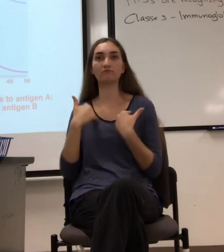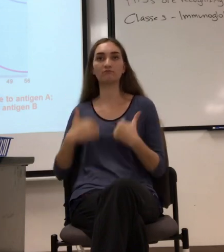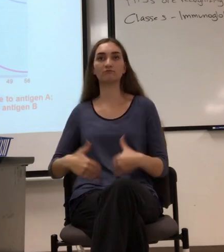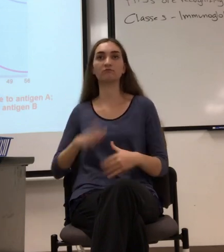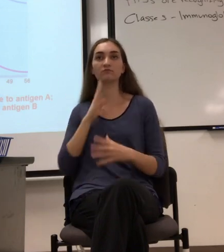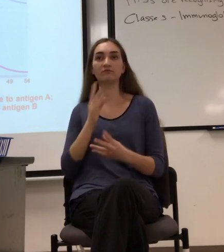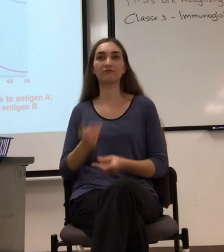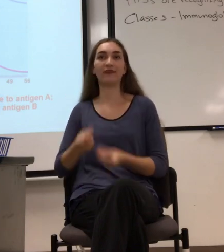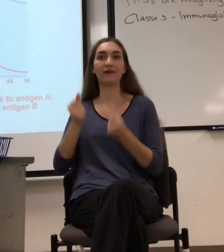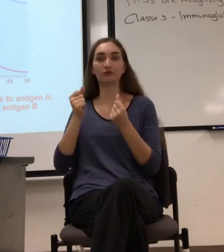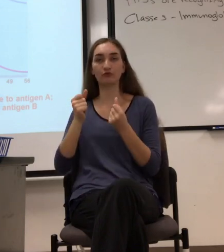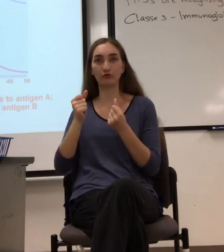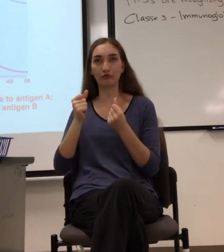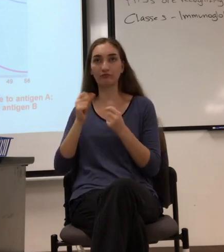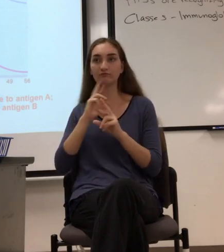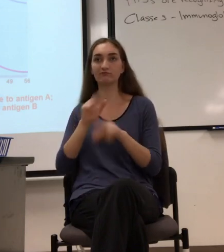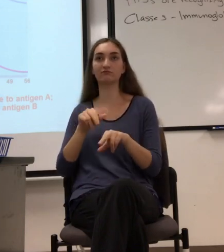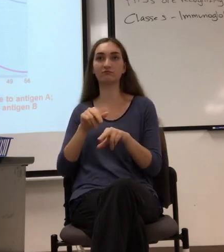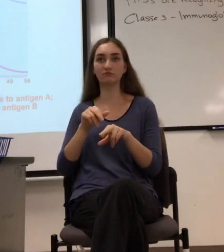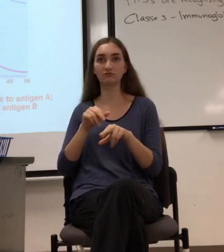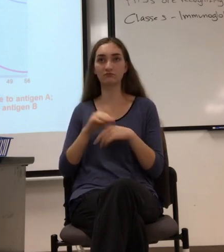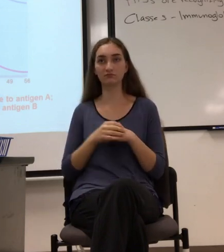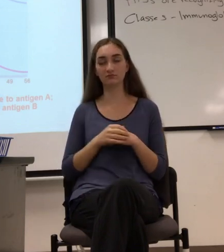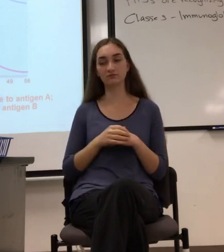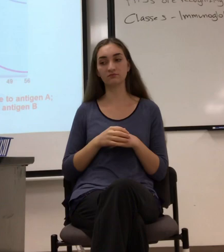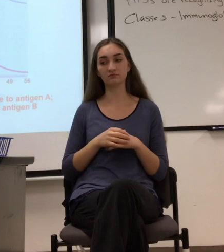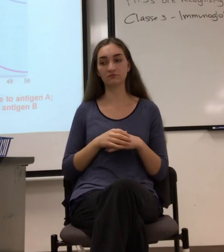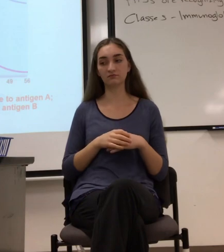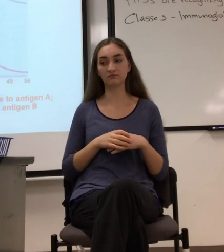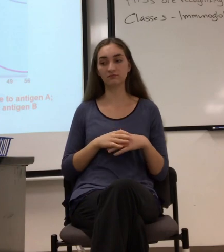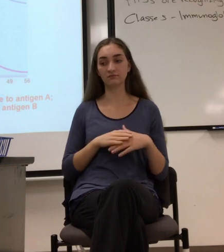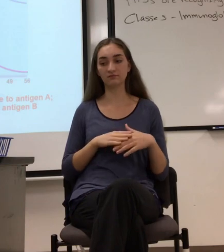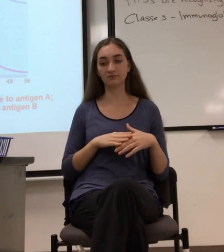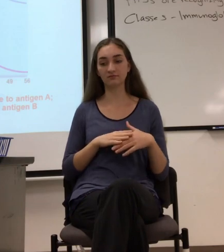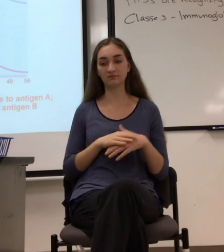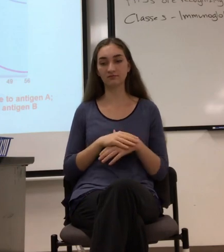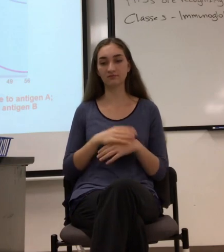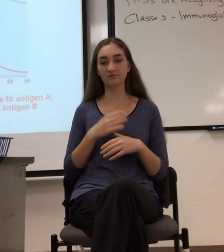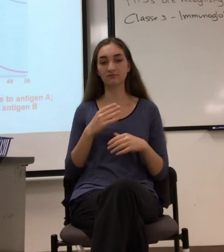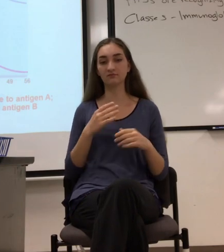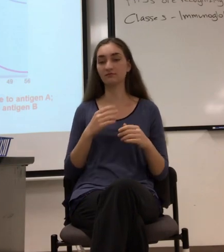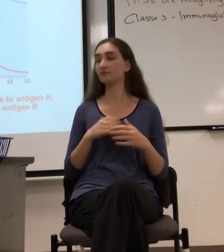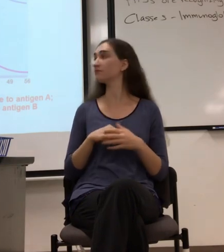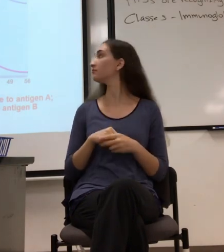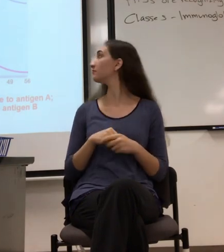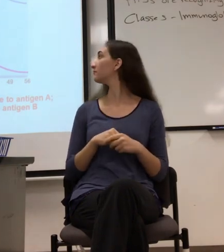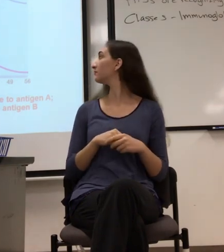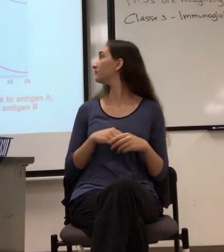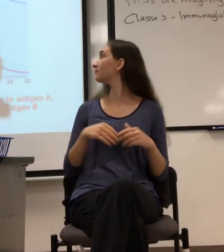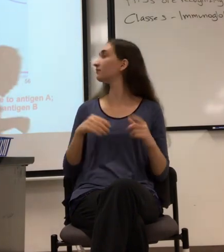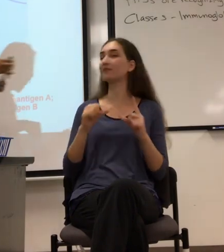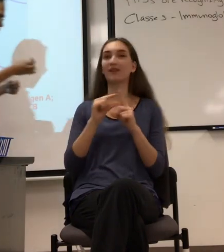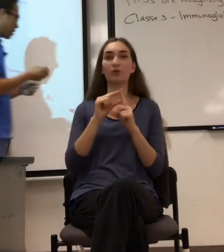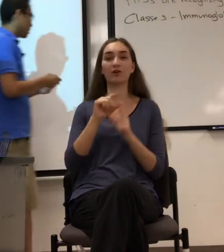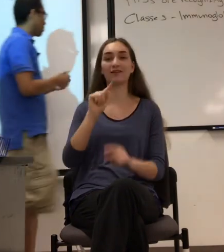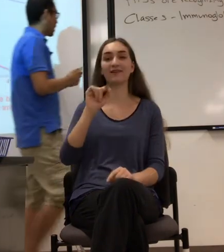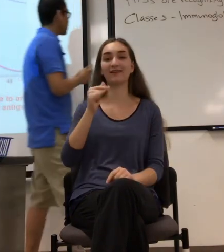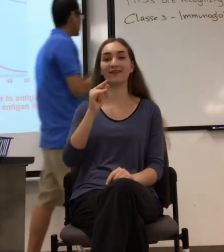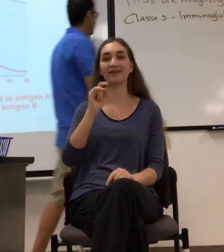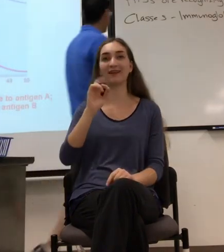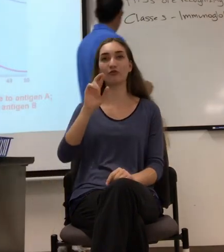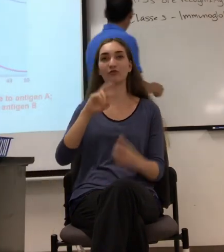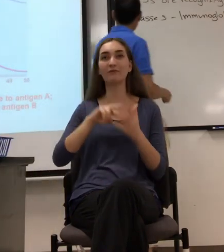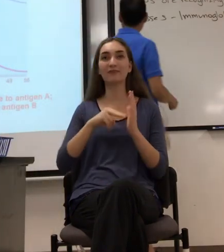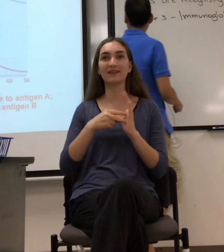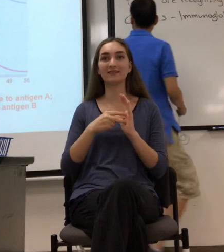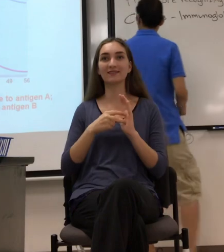max titer. Okay. Yeah, I'm using this word titer. It's just the concentration of antibody in the